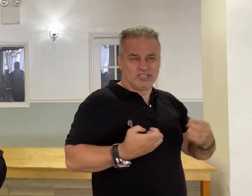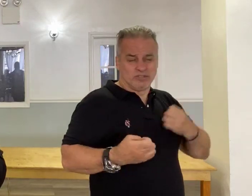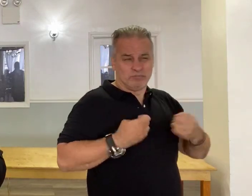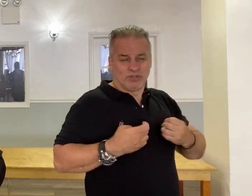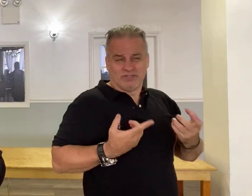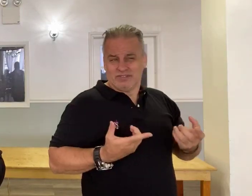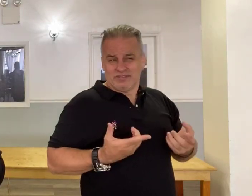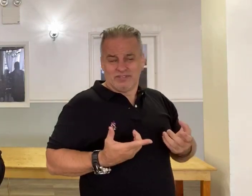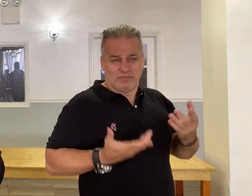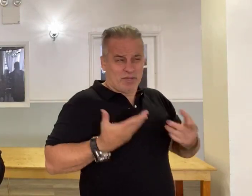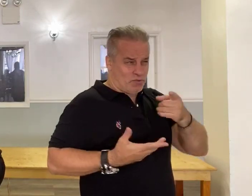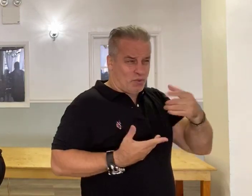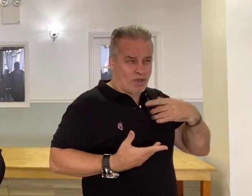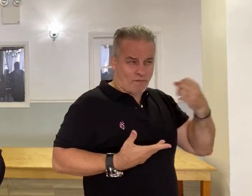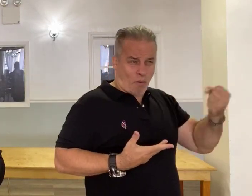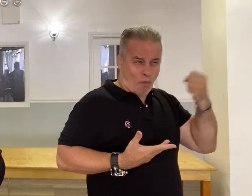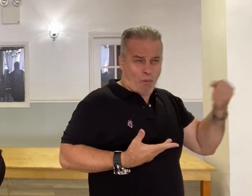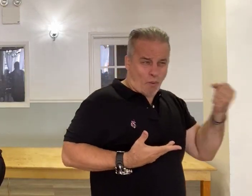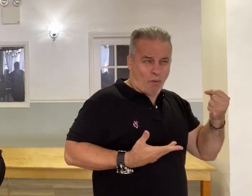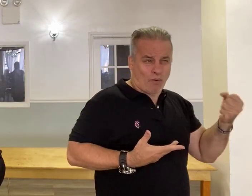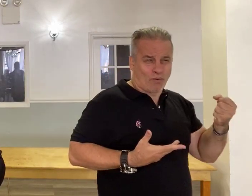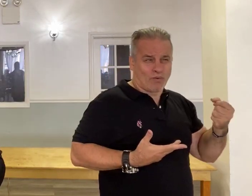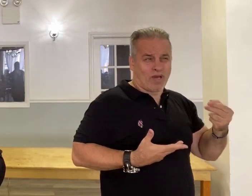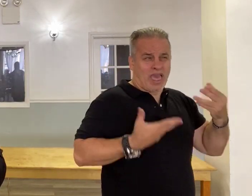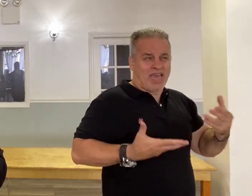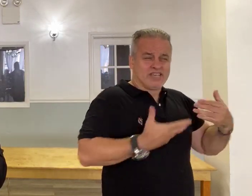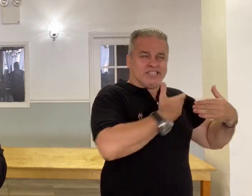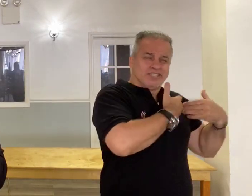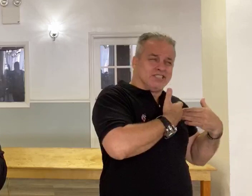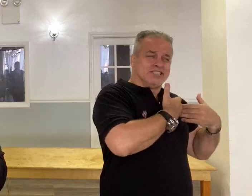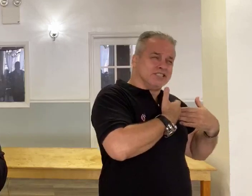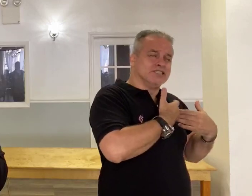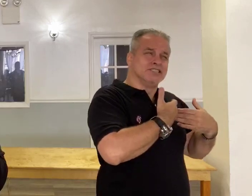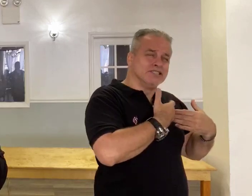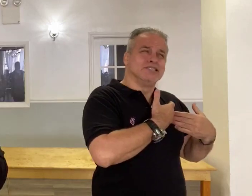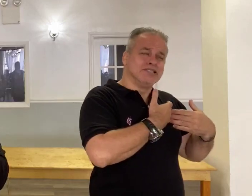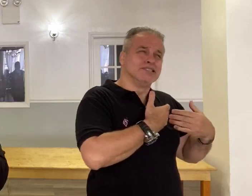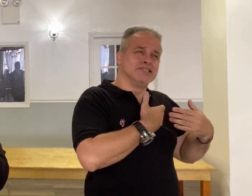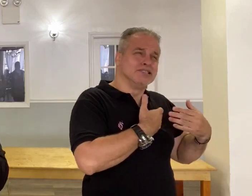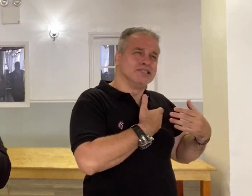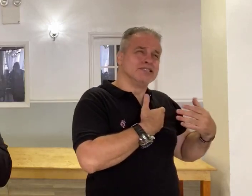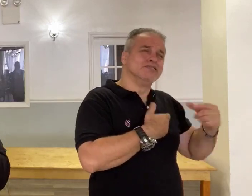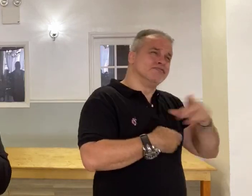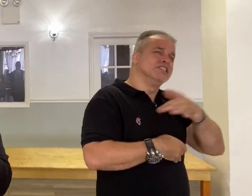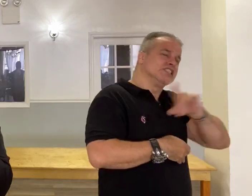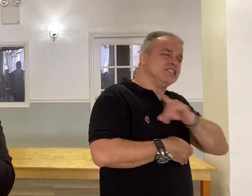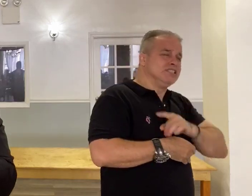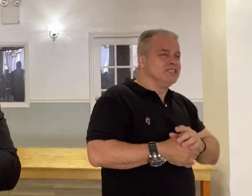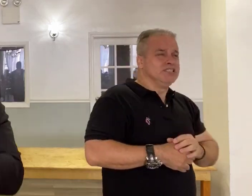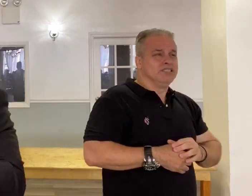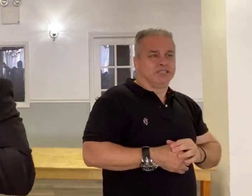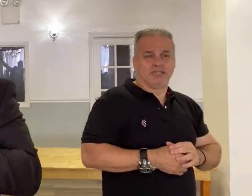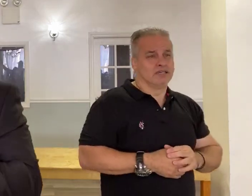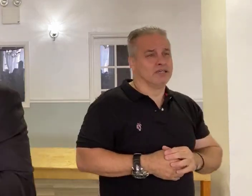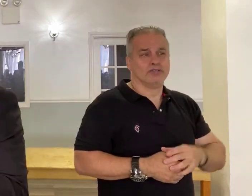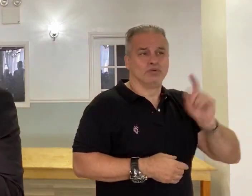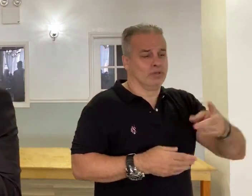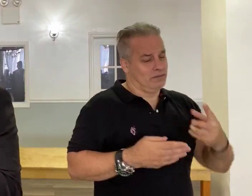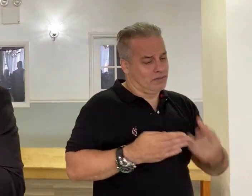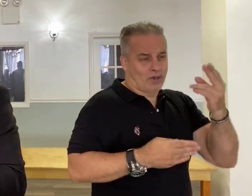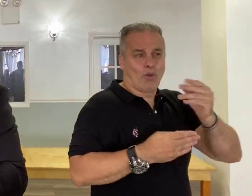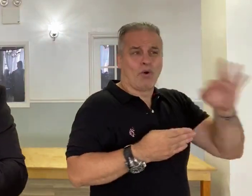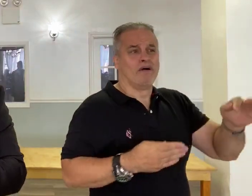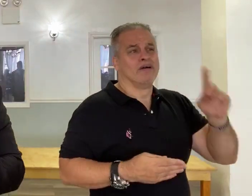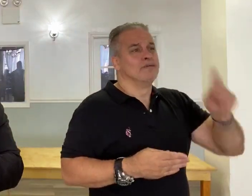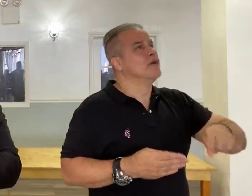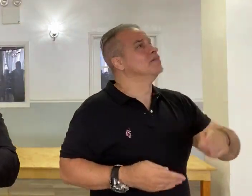Emotional pain. You need to cut that off and give that to Christ. Cut it off and cast it from